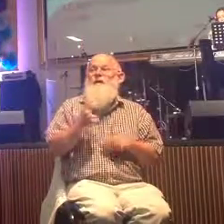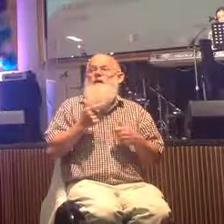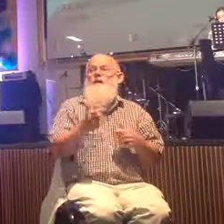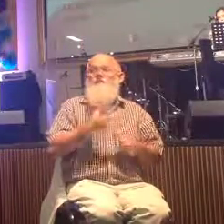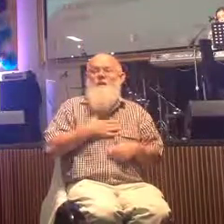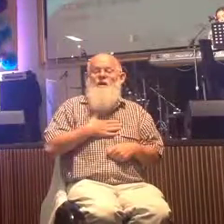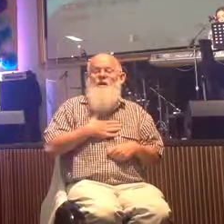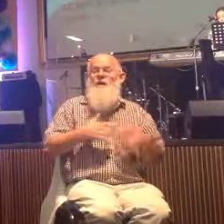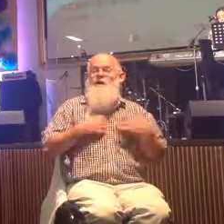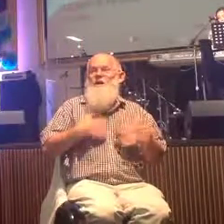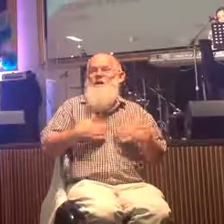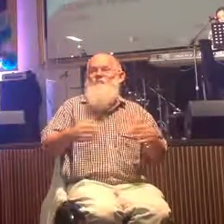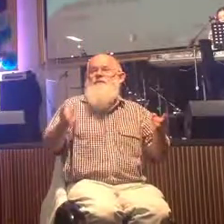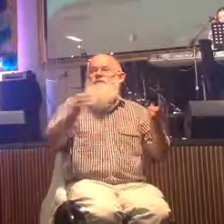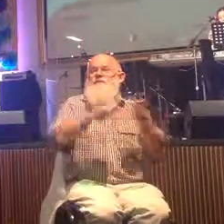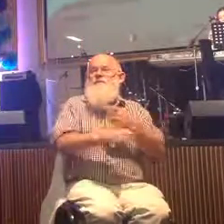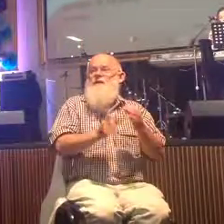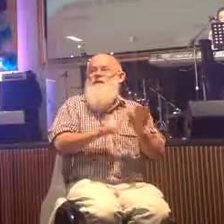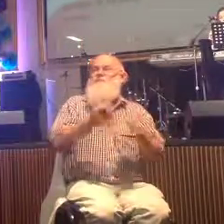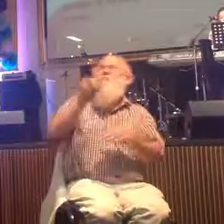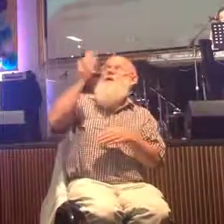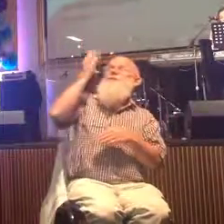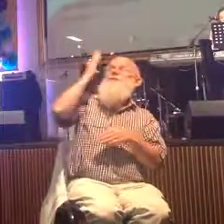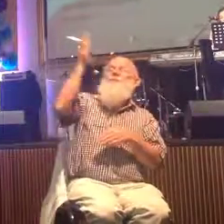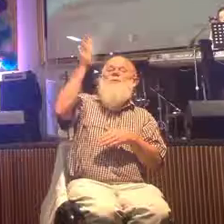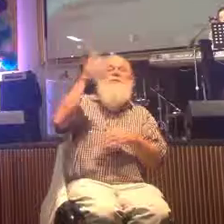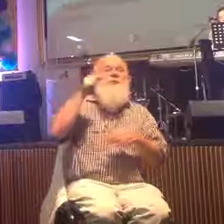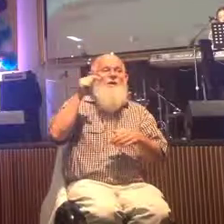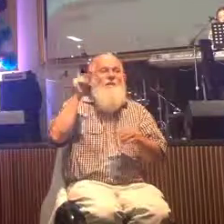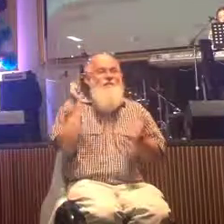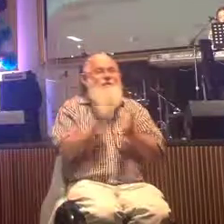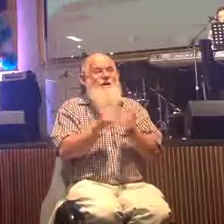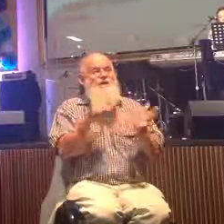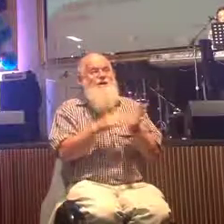be transformed by you and this moment.